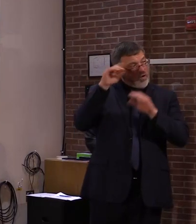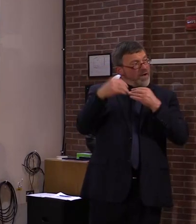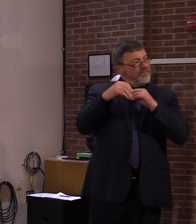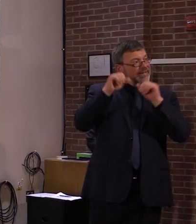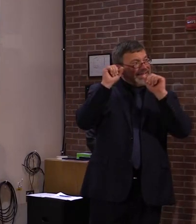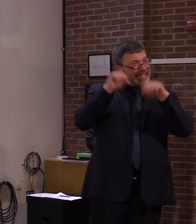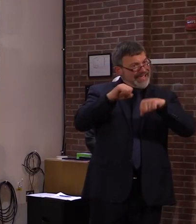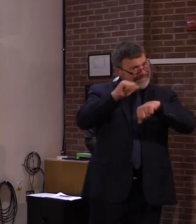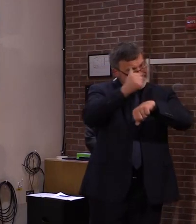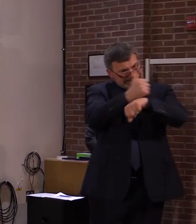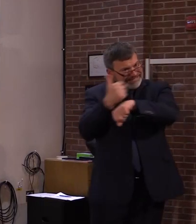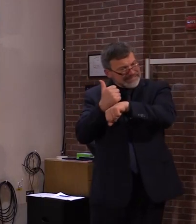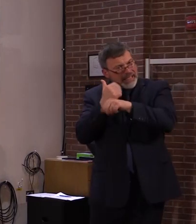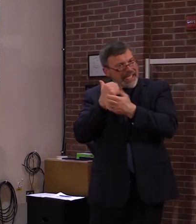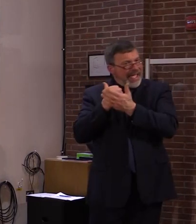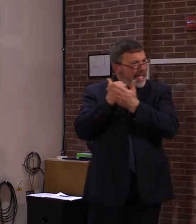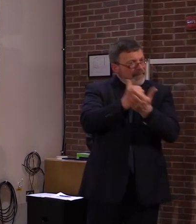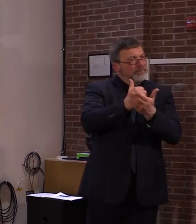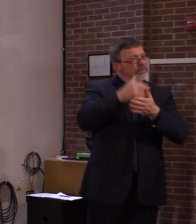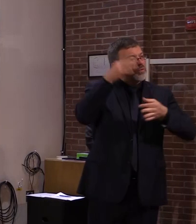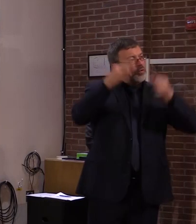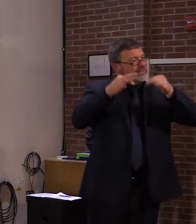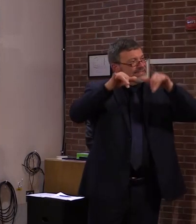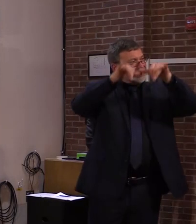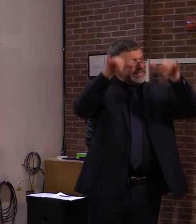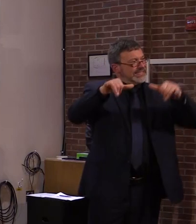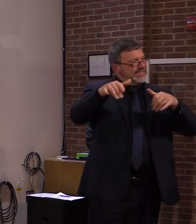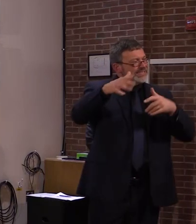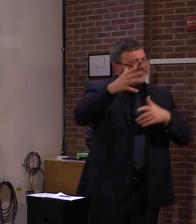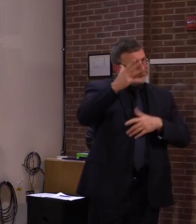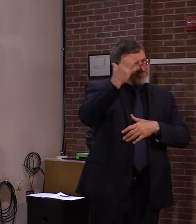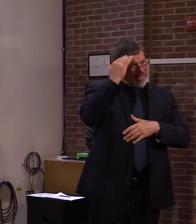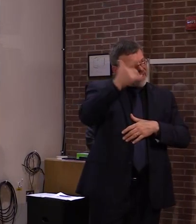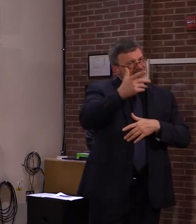this doesn't have to keep happening. Yeah, first of all, I